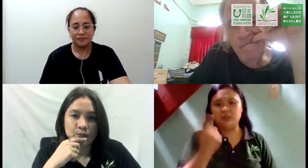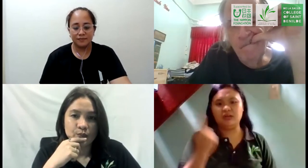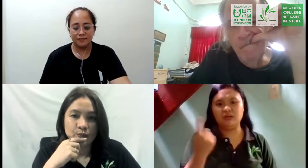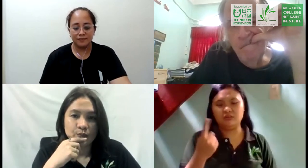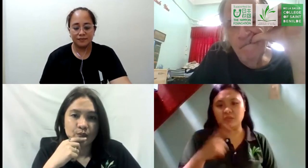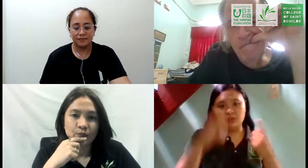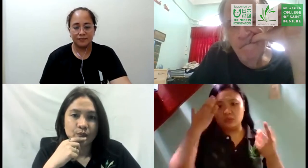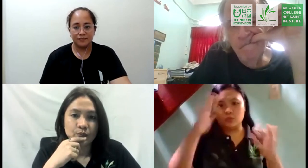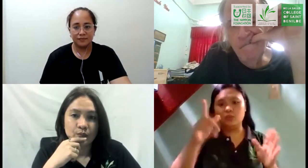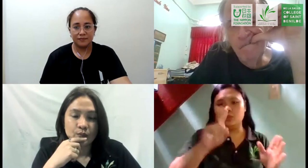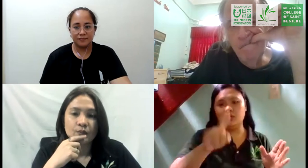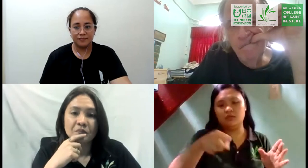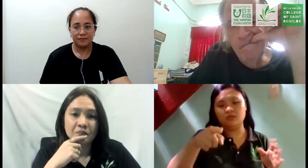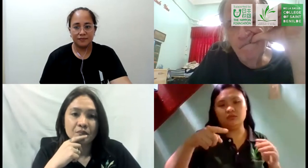That's my opinion.